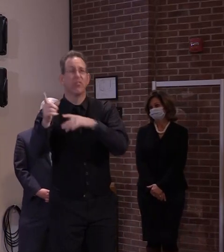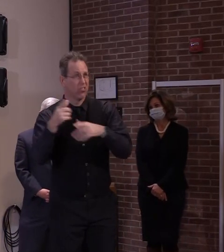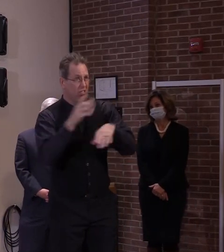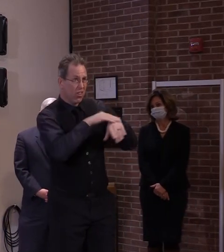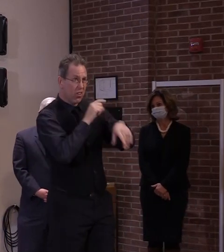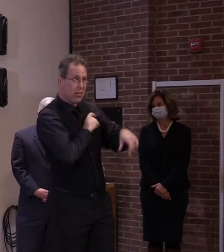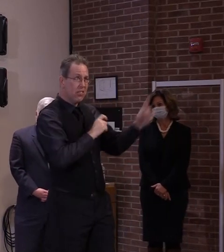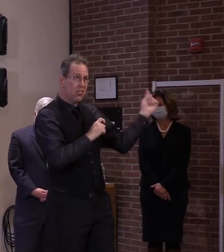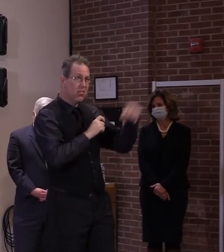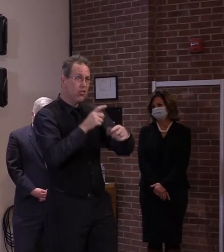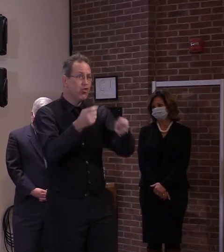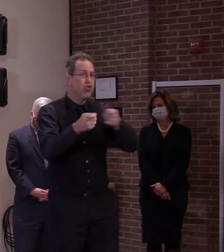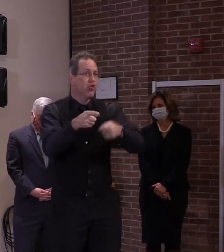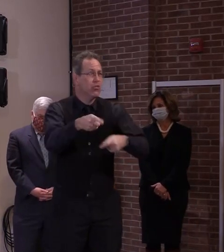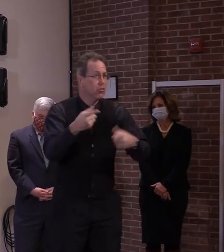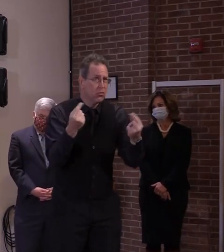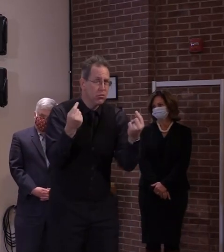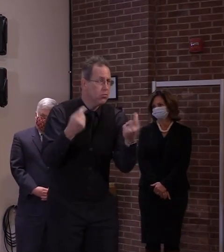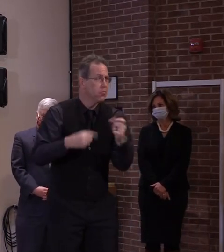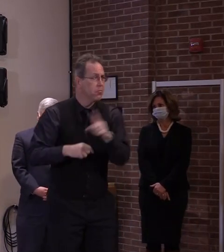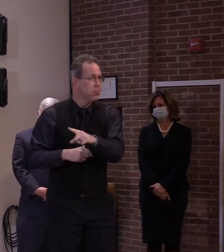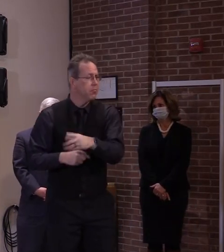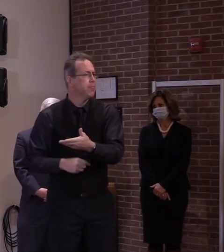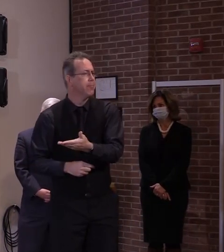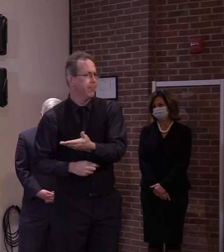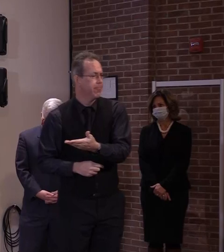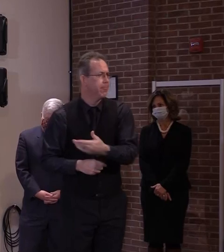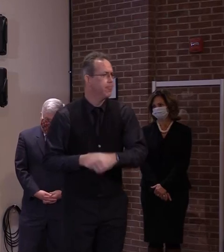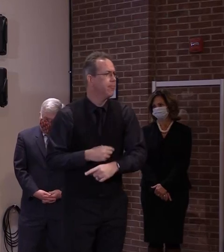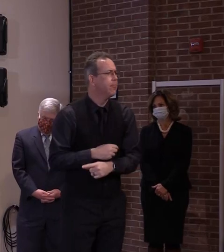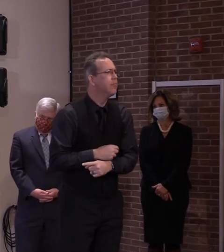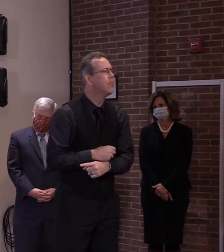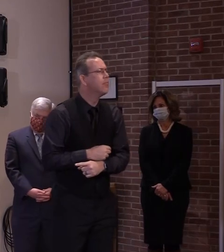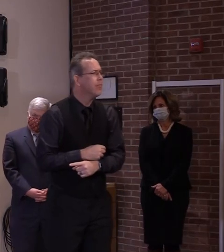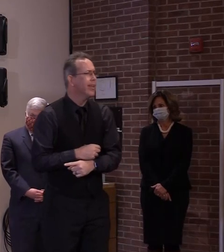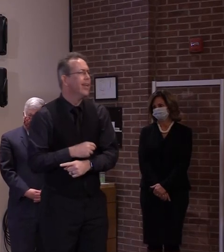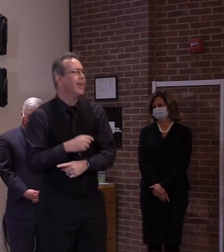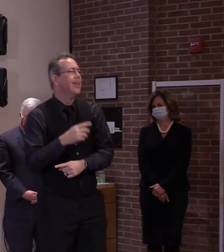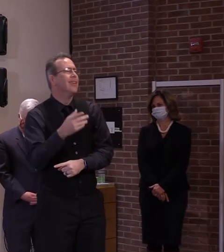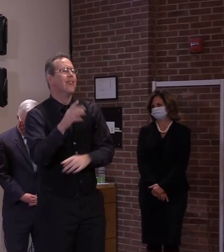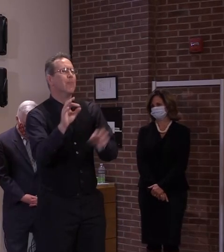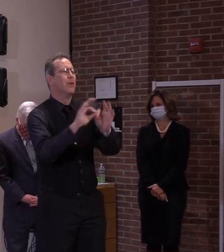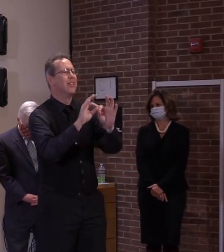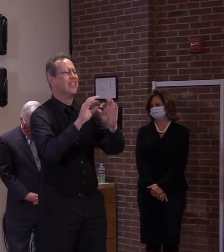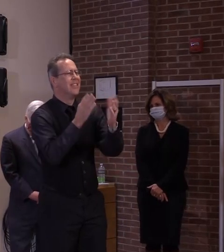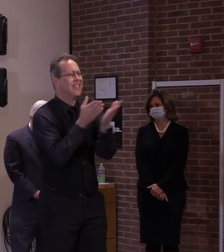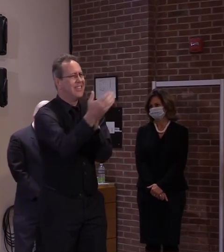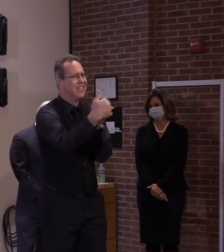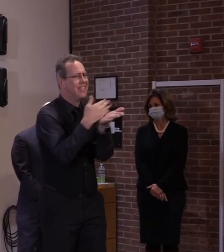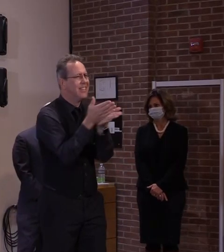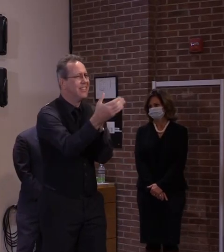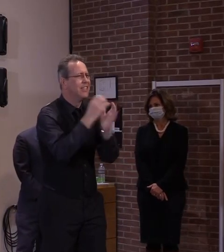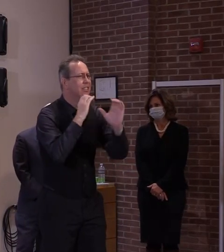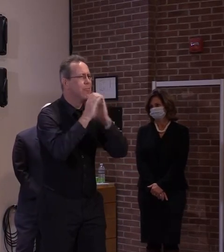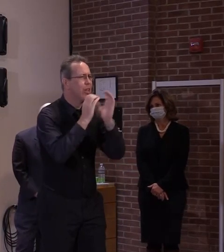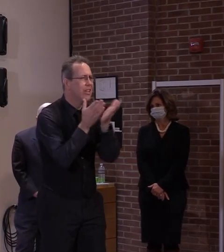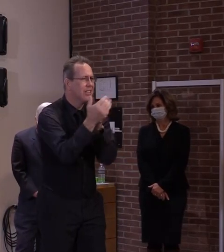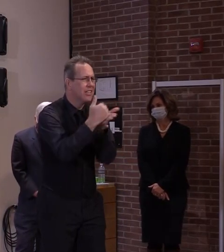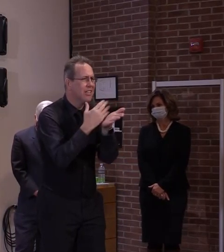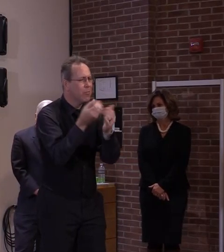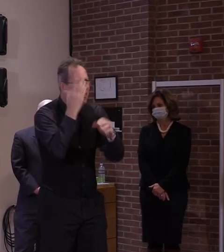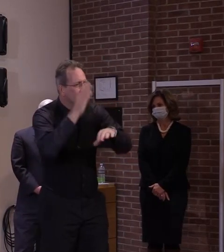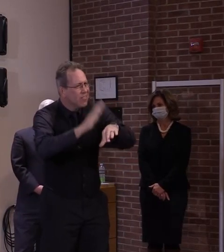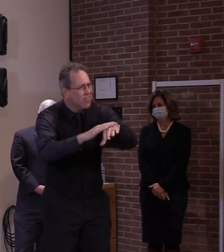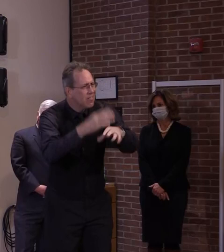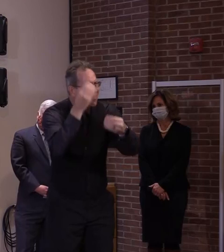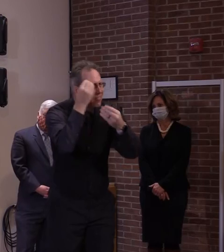the best policy, first of all, and being everyone being fully aware before they enter the establishment and making sure